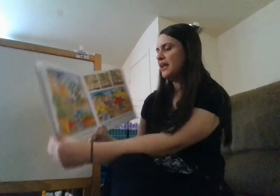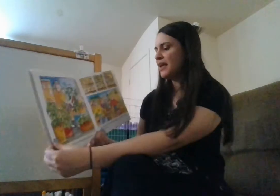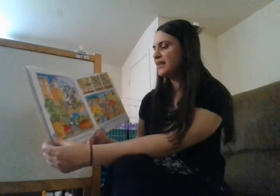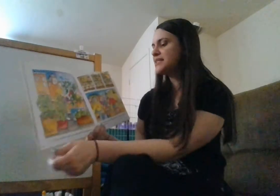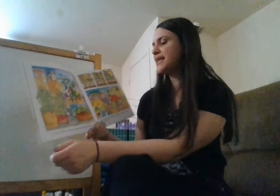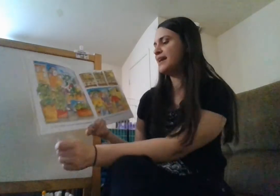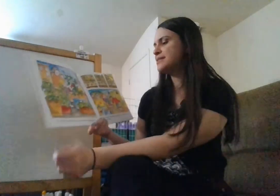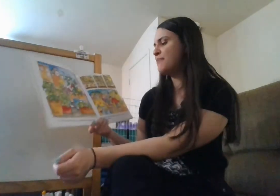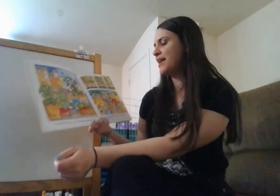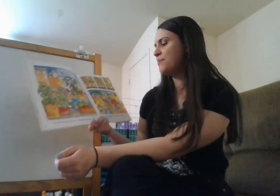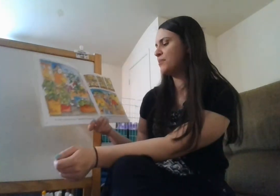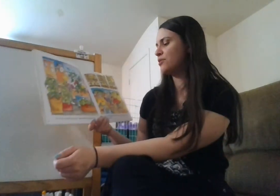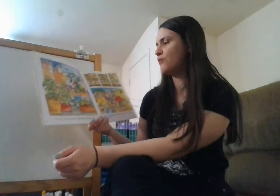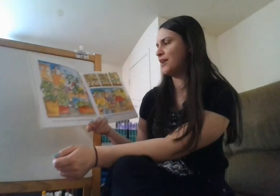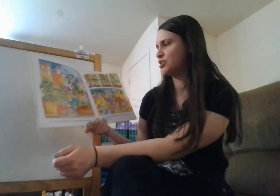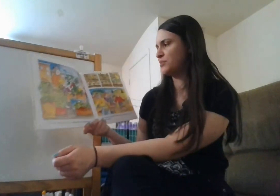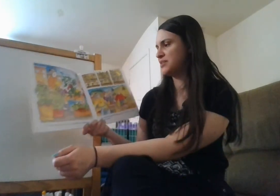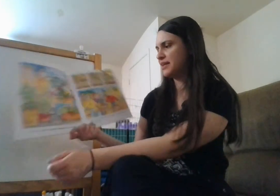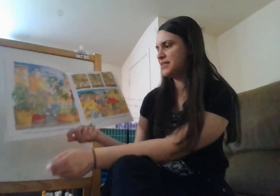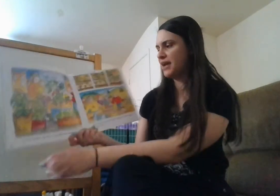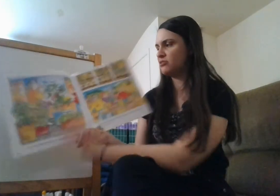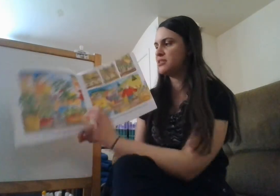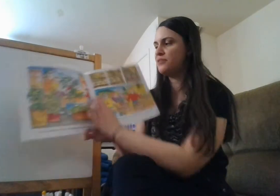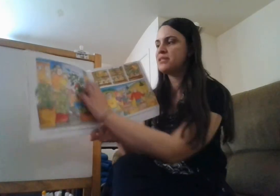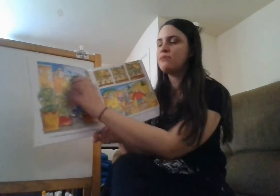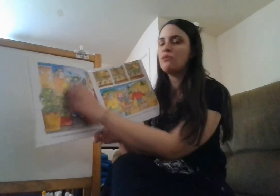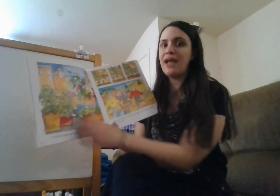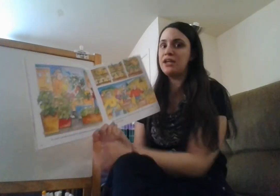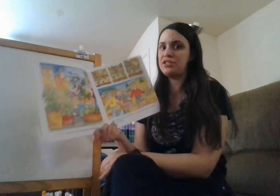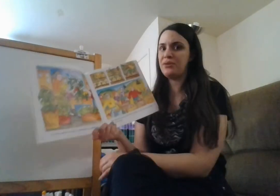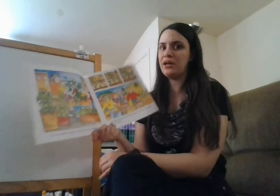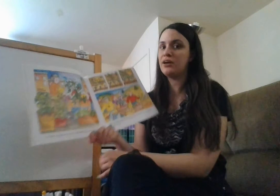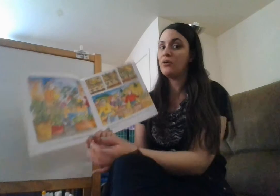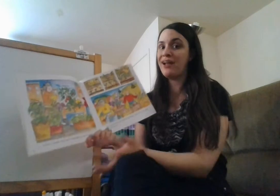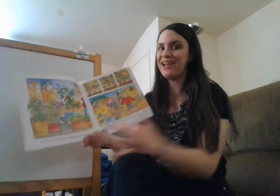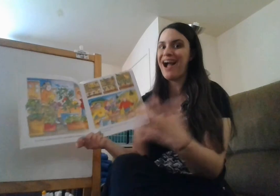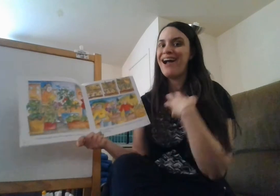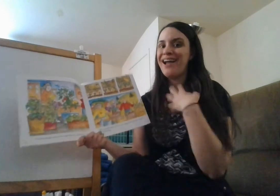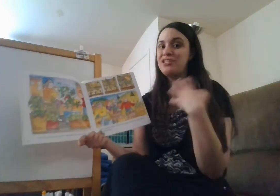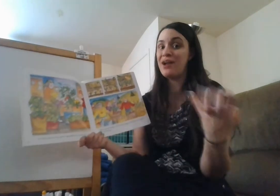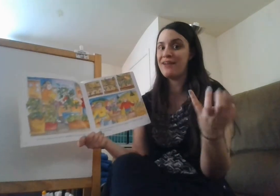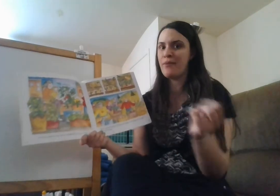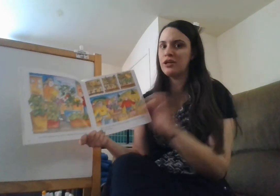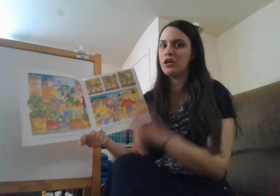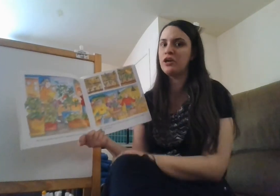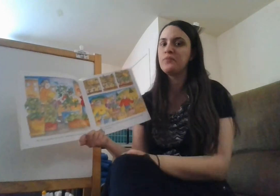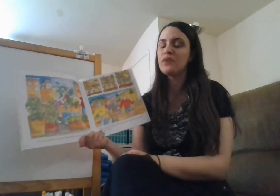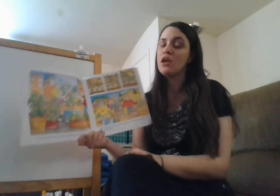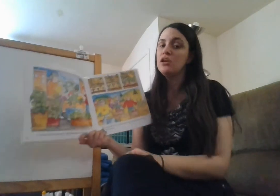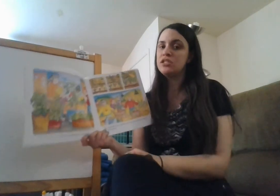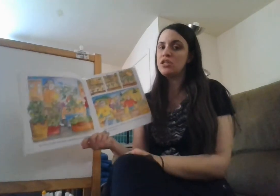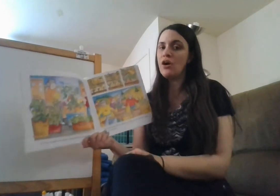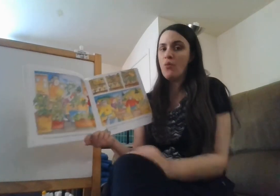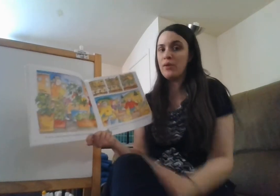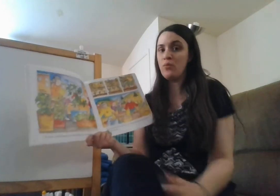In cities, many people grow vegetables in containers. Now, this is what we had to do here, okay? Like, I do not have a backyard. So when we were